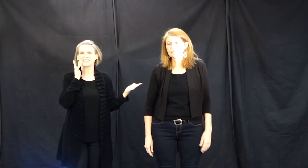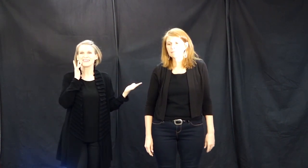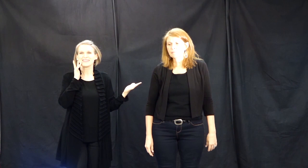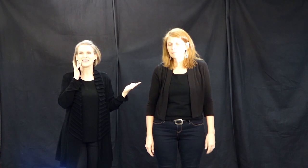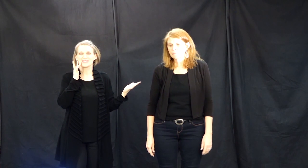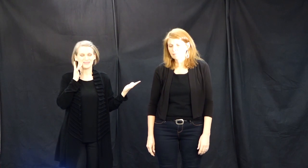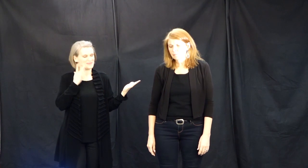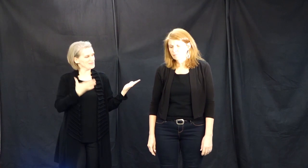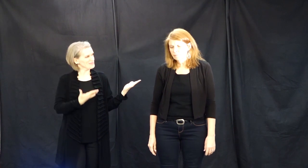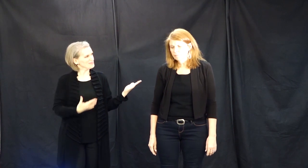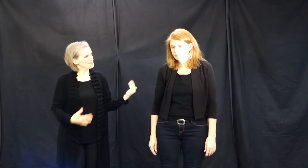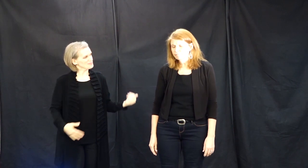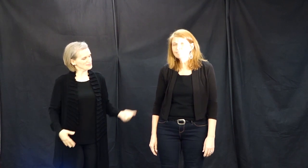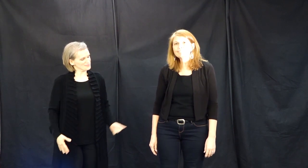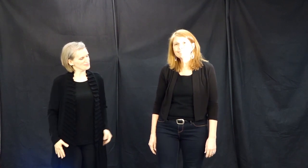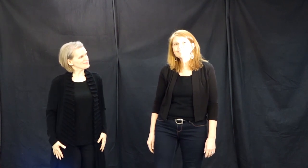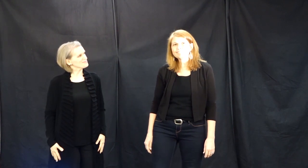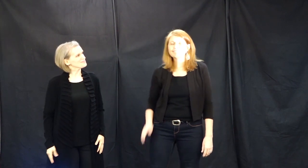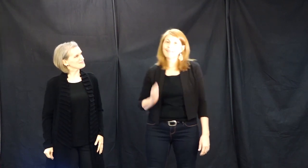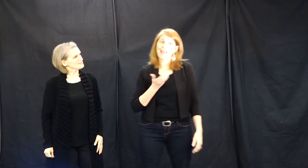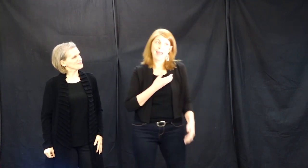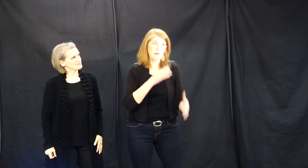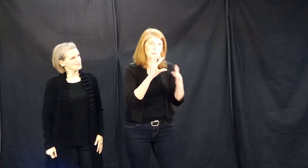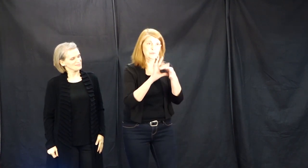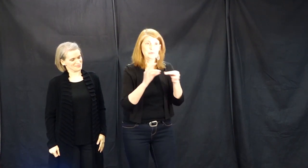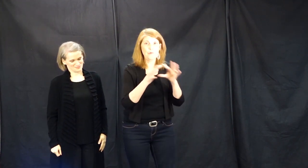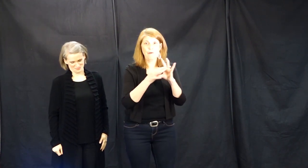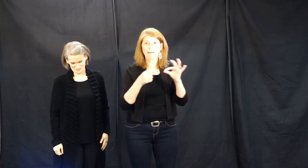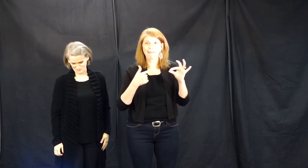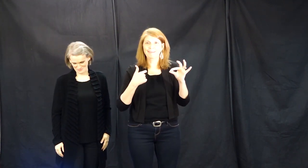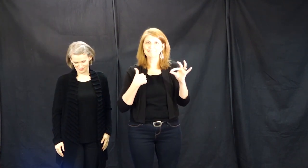Eliza, I put myself back in the narrative.